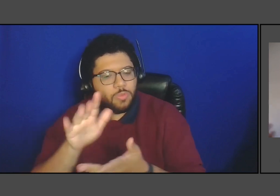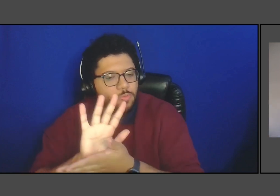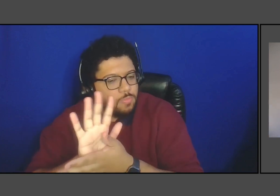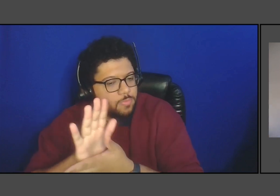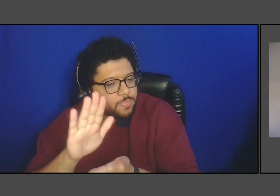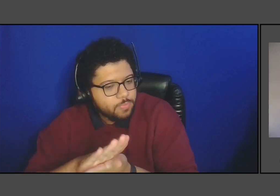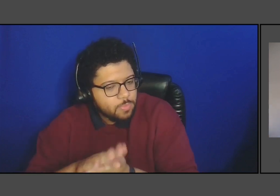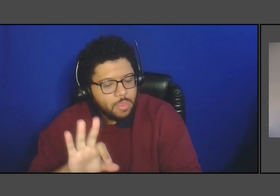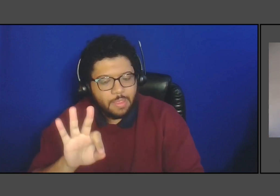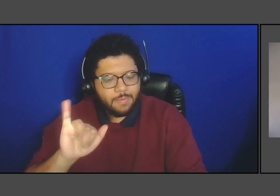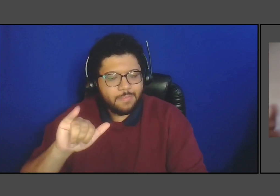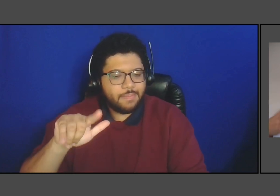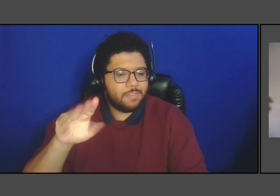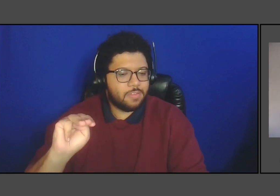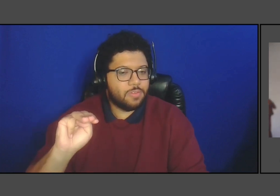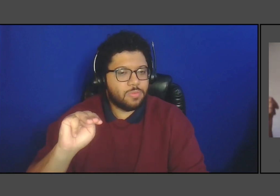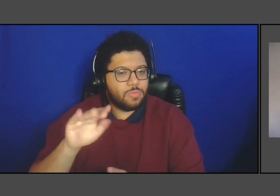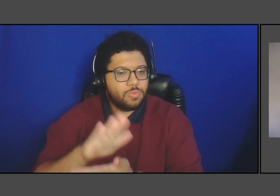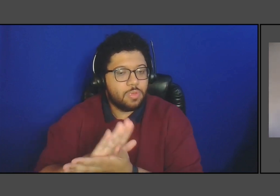even though I was supposed to study